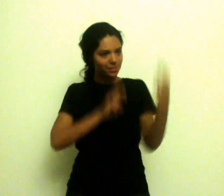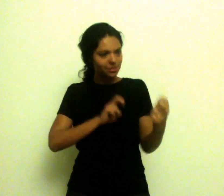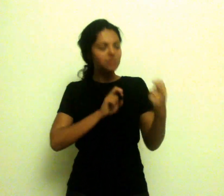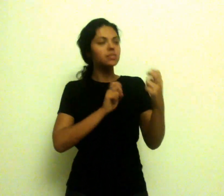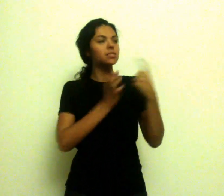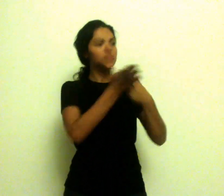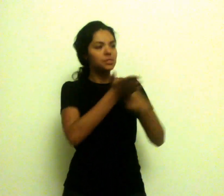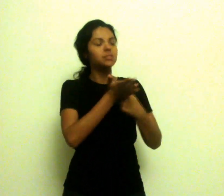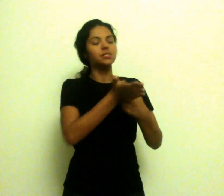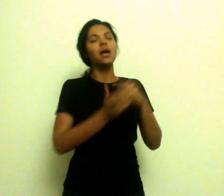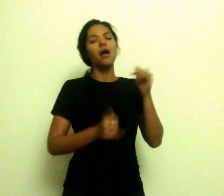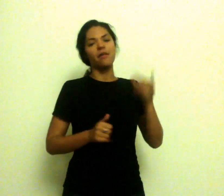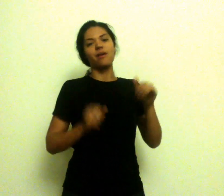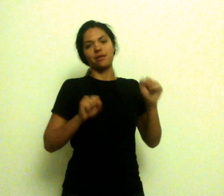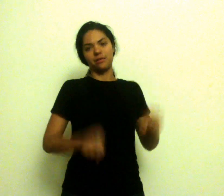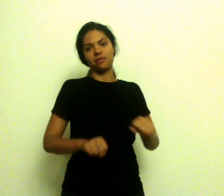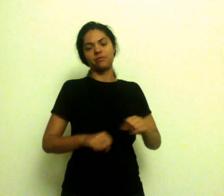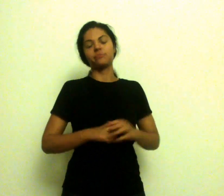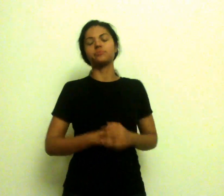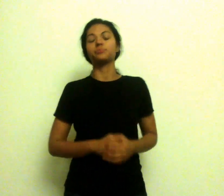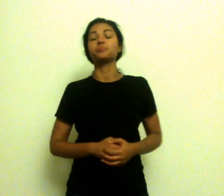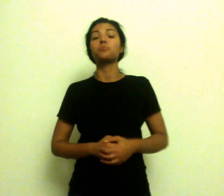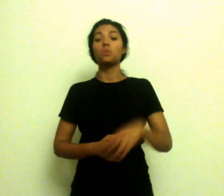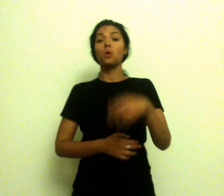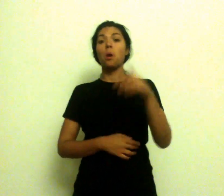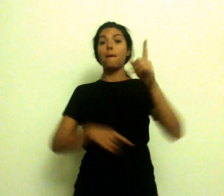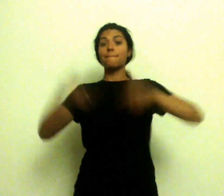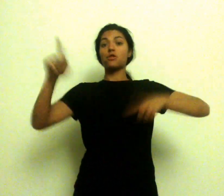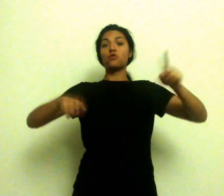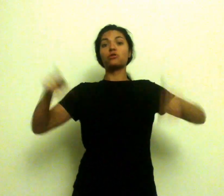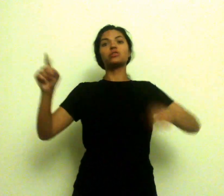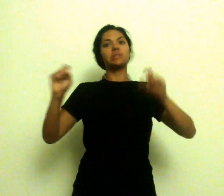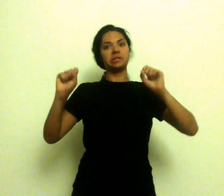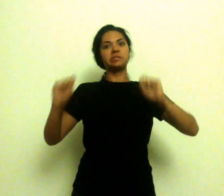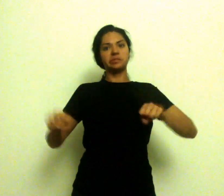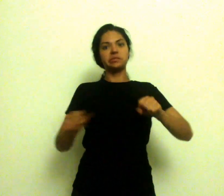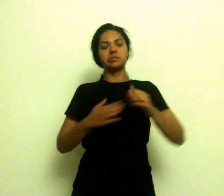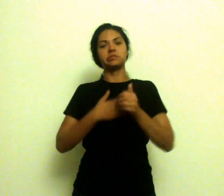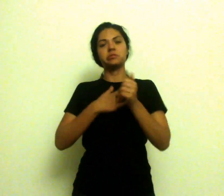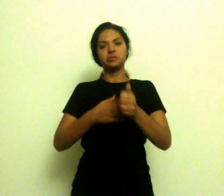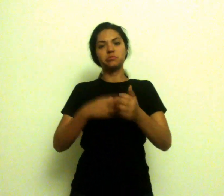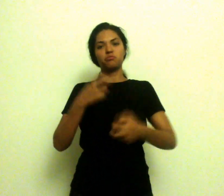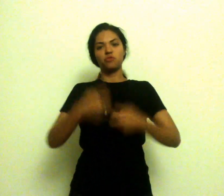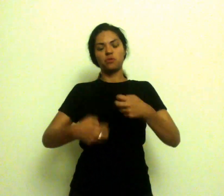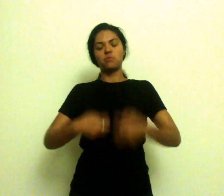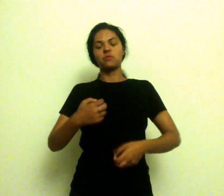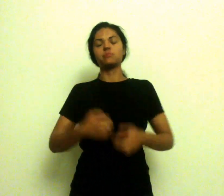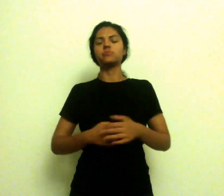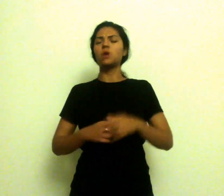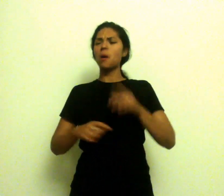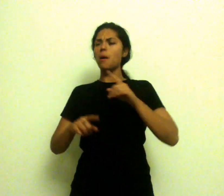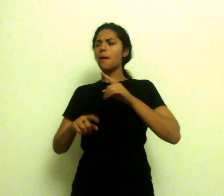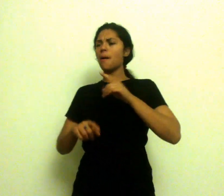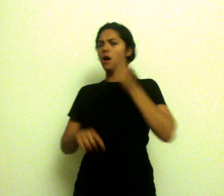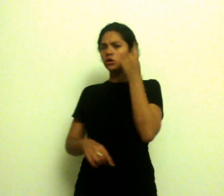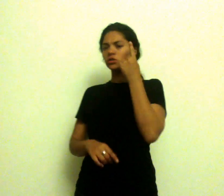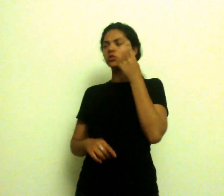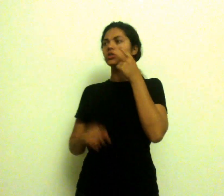The world of pluralization raises problems, but it's also full of opportunity for those who boldly and intelligently share the good news of